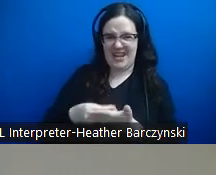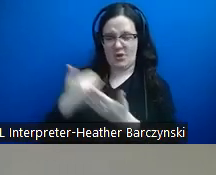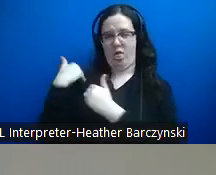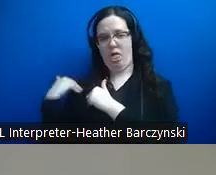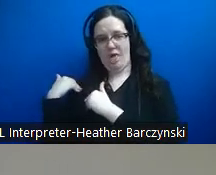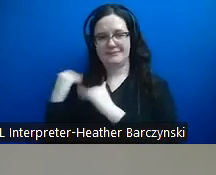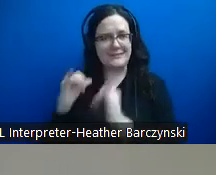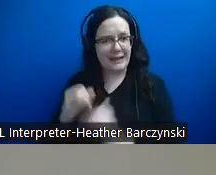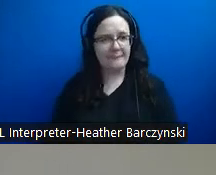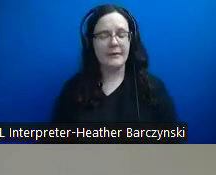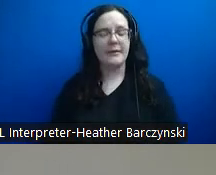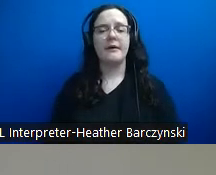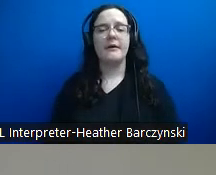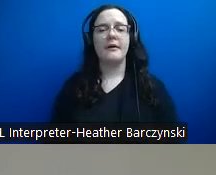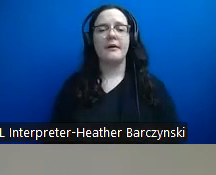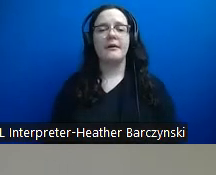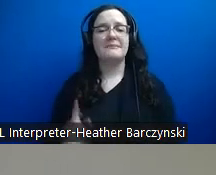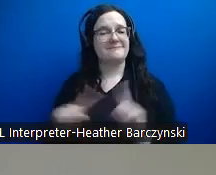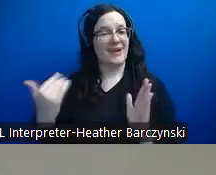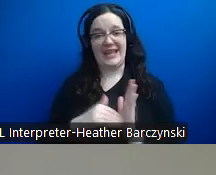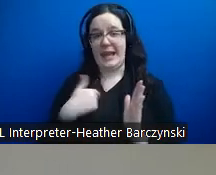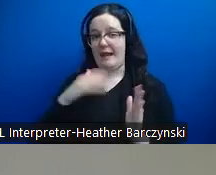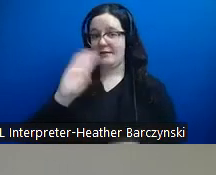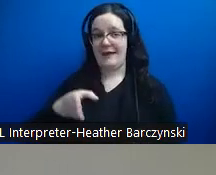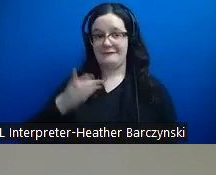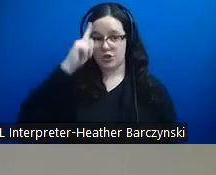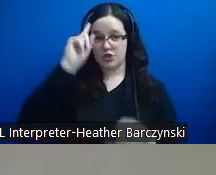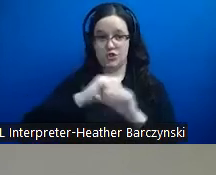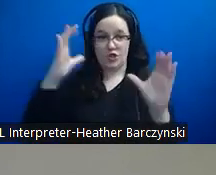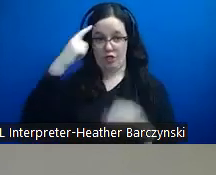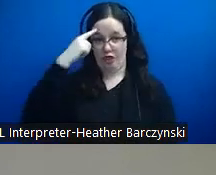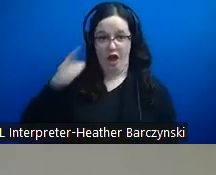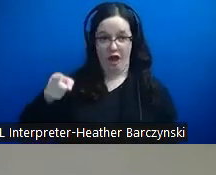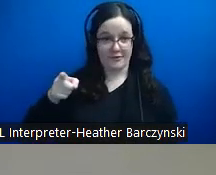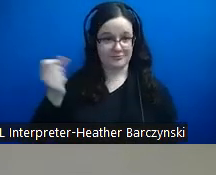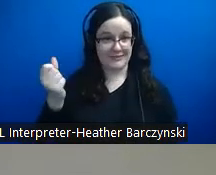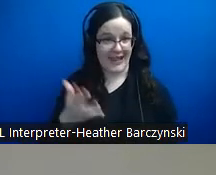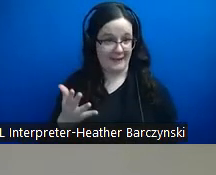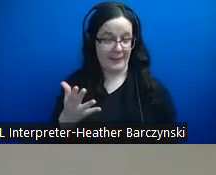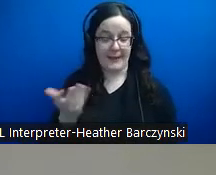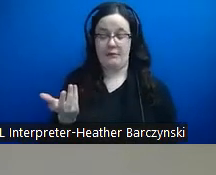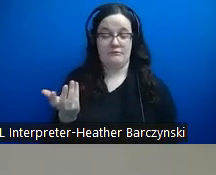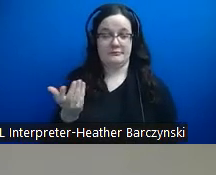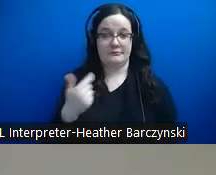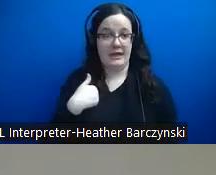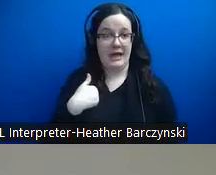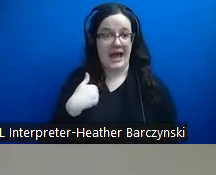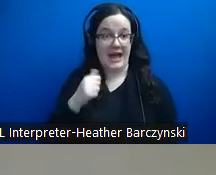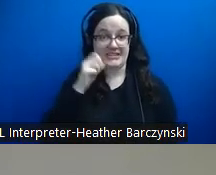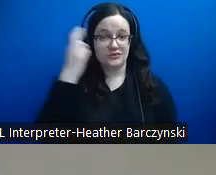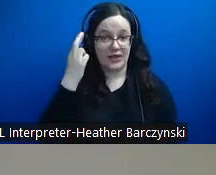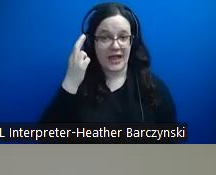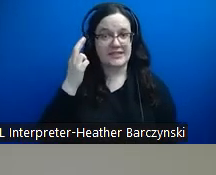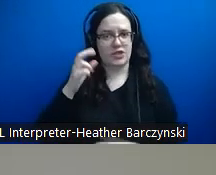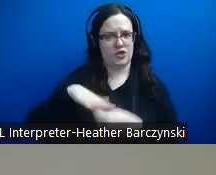also. But again, I never thought that he was gambling. I didn't realize where all of his stress was coming from. I